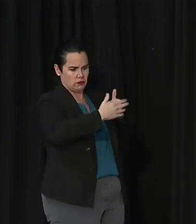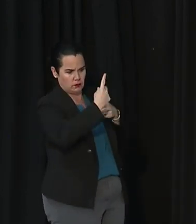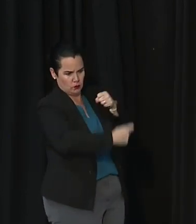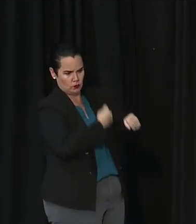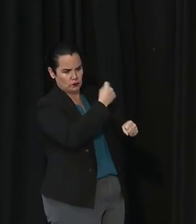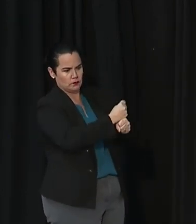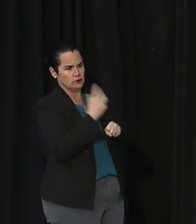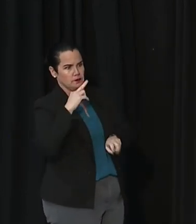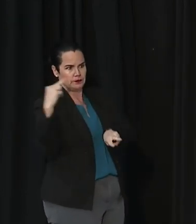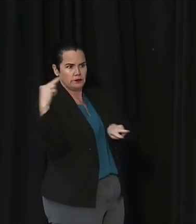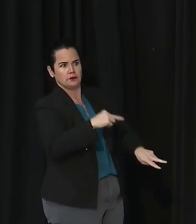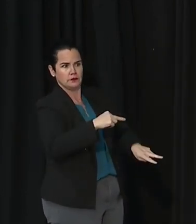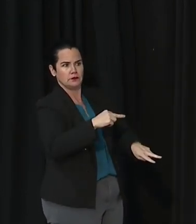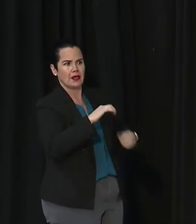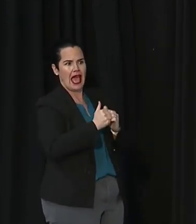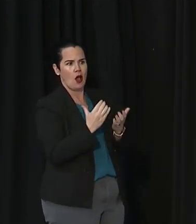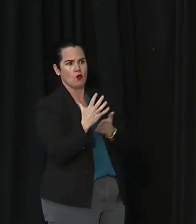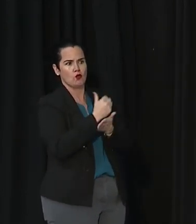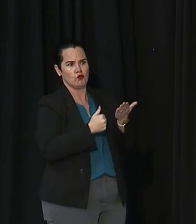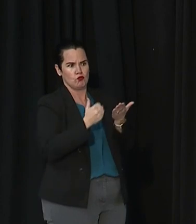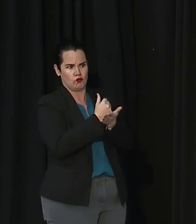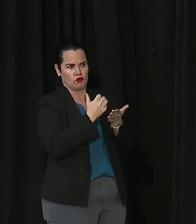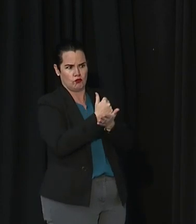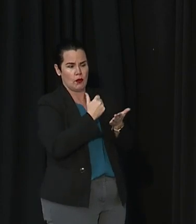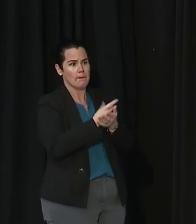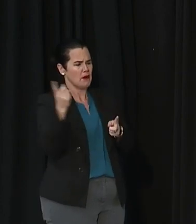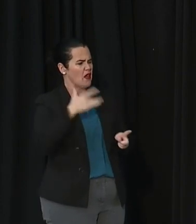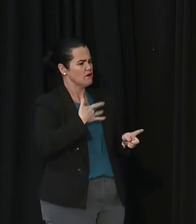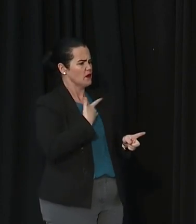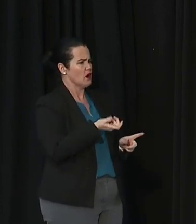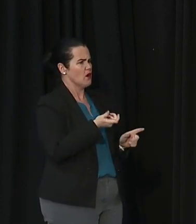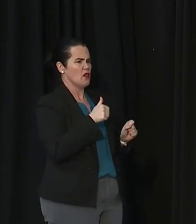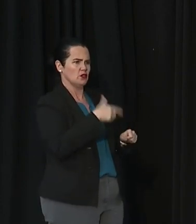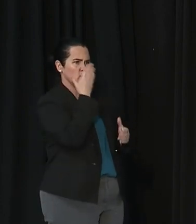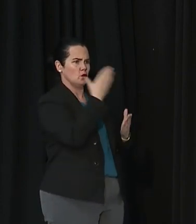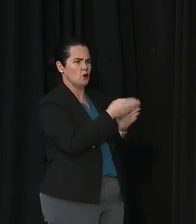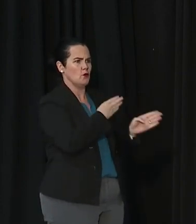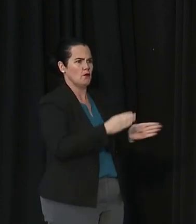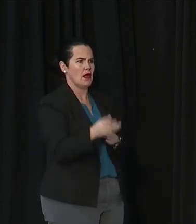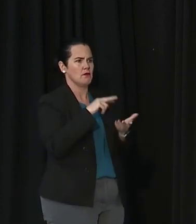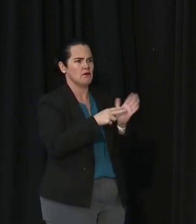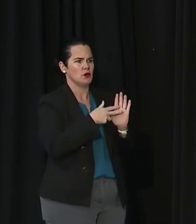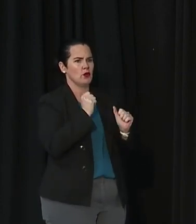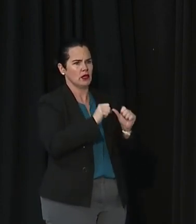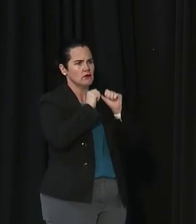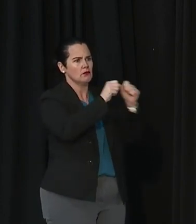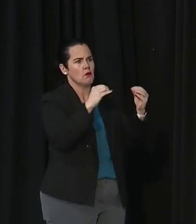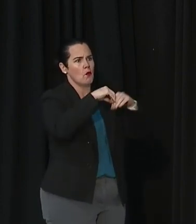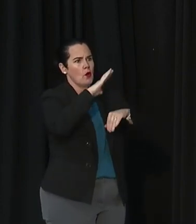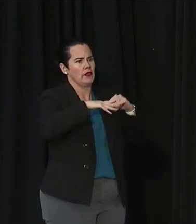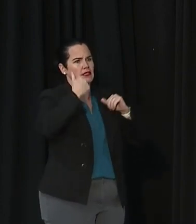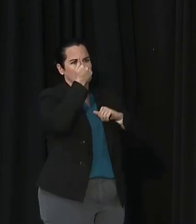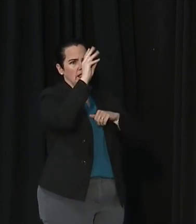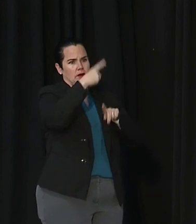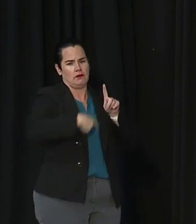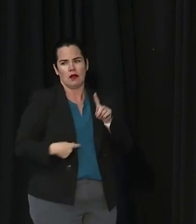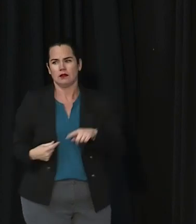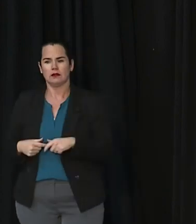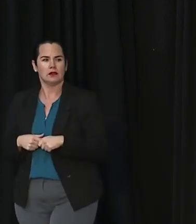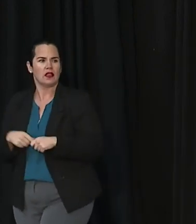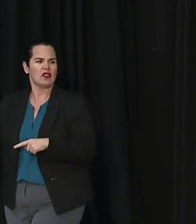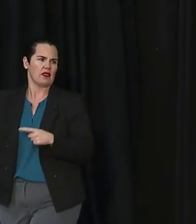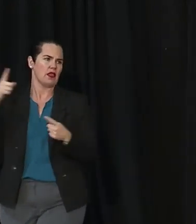have to watch how revenues come in, but they believe it's a credible plan for us to be balanced over the next 16 months. They were very supportive of what they saw. Sure.